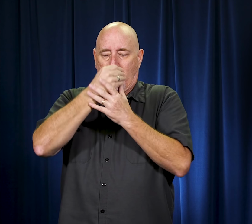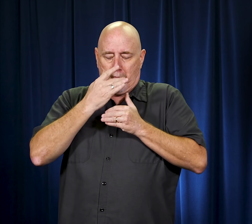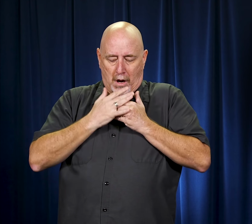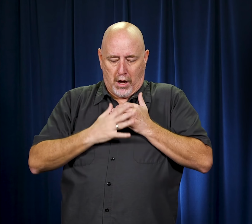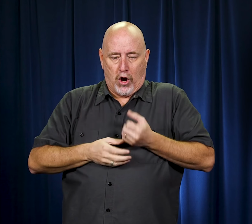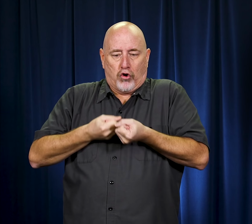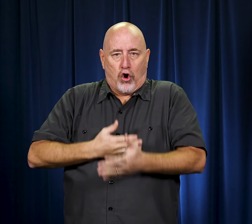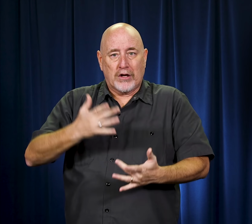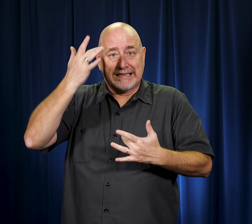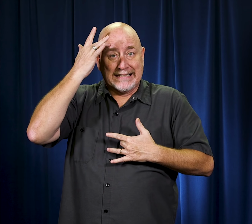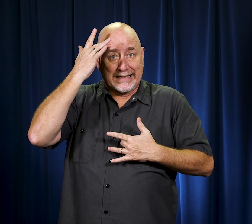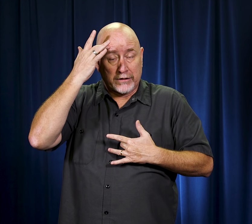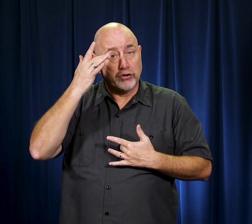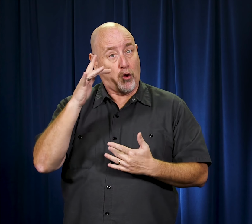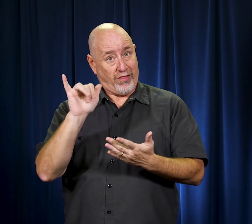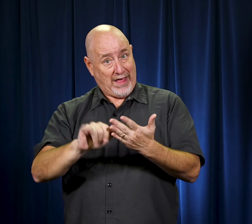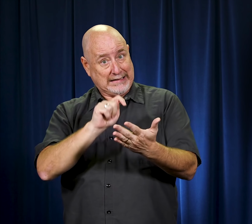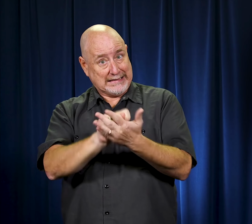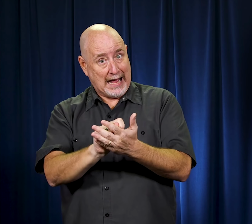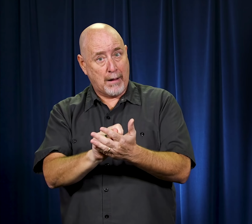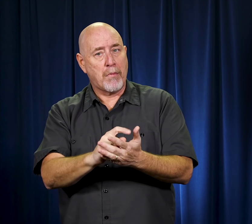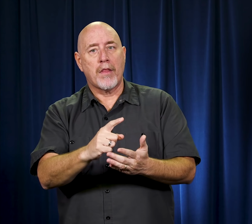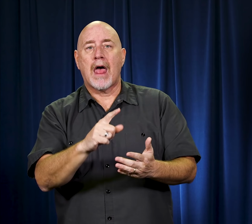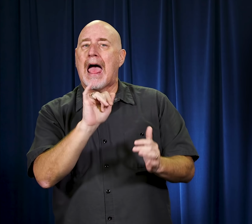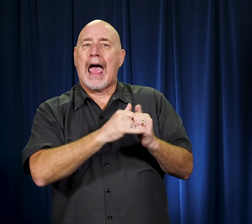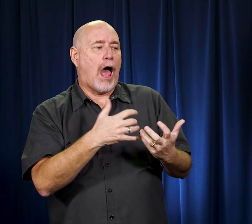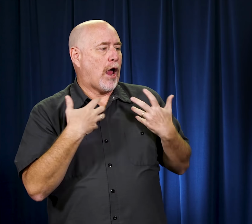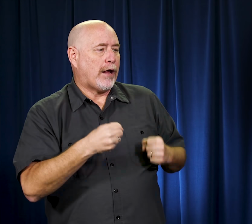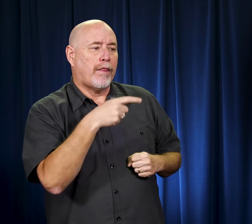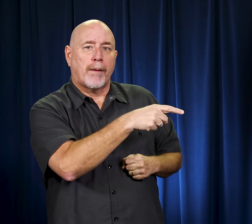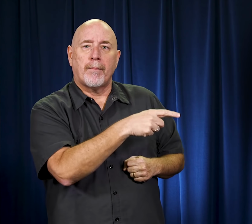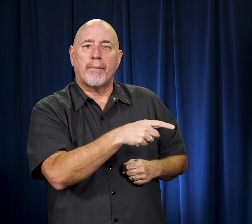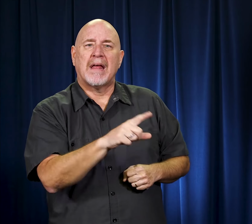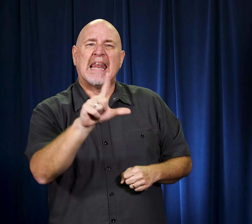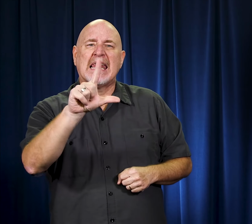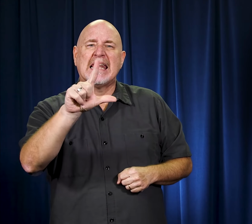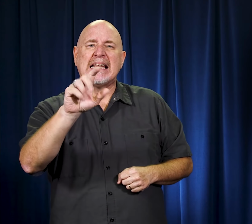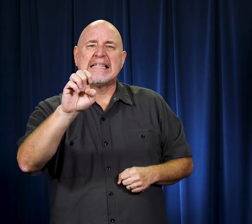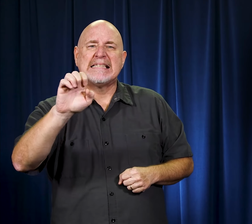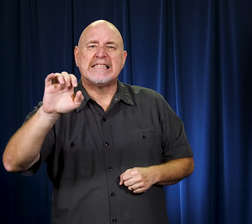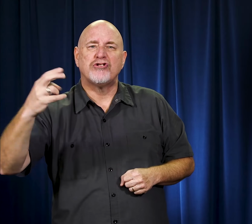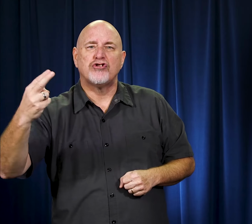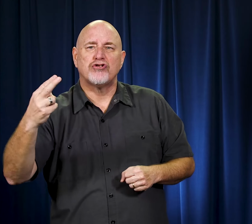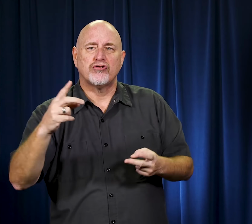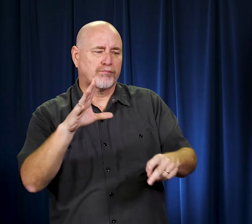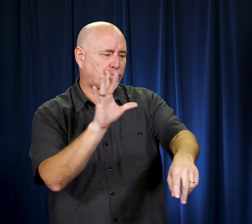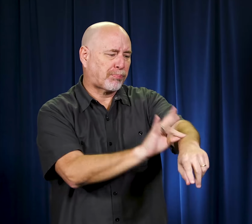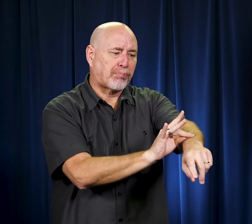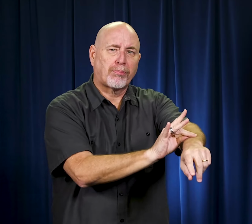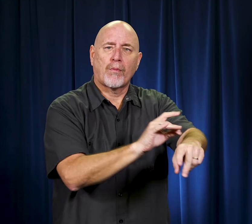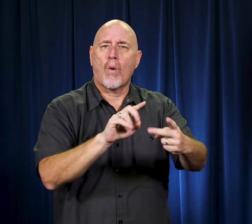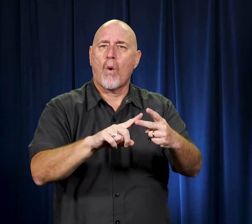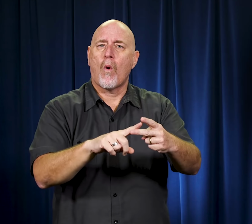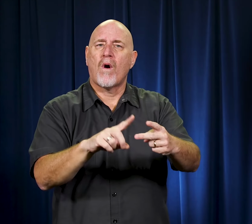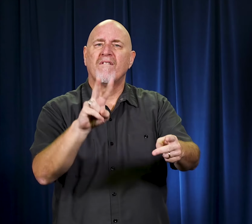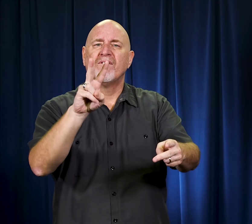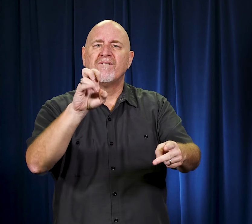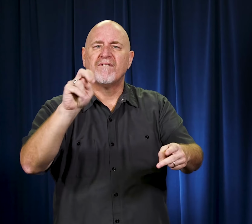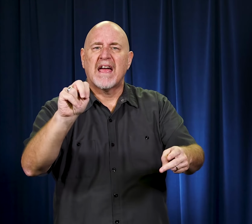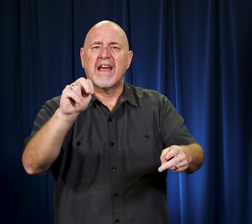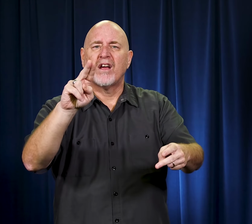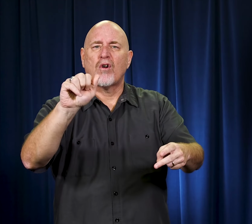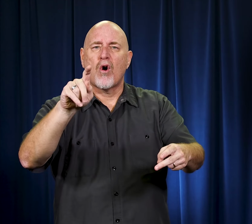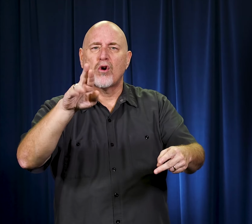those doctors would literally bleed their patients by putting leeches on them or cutting the veins